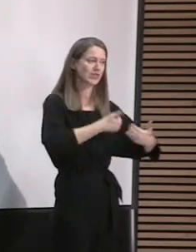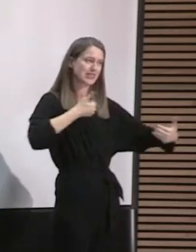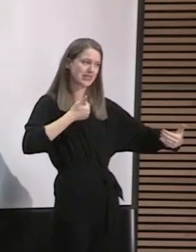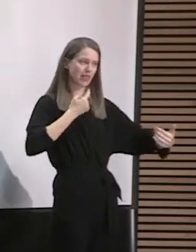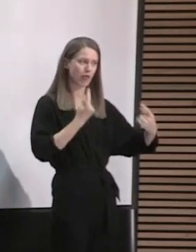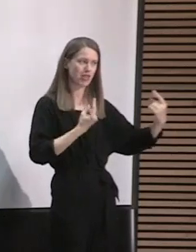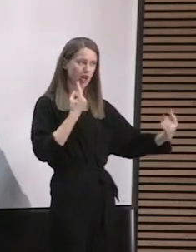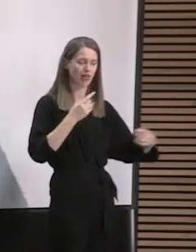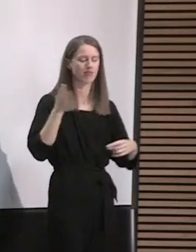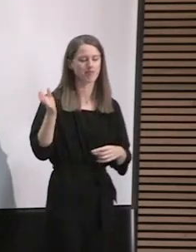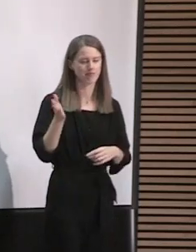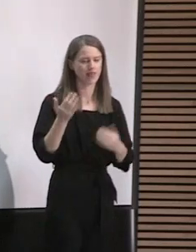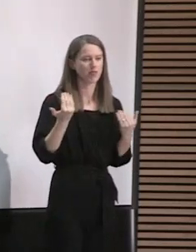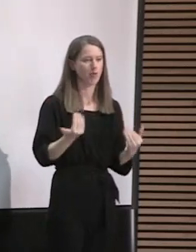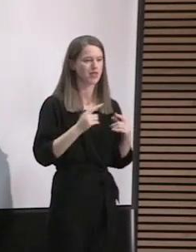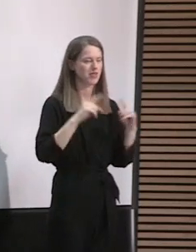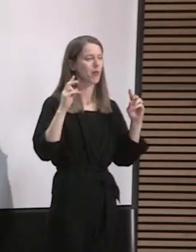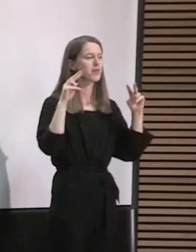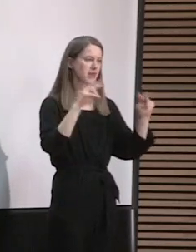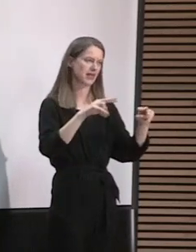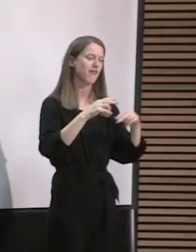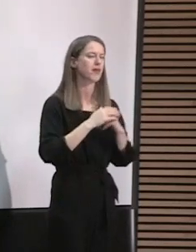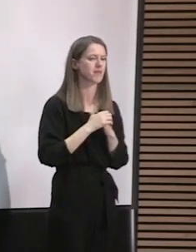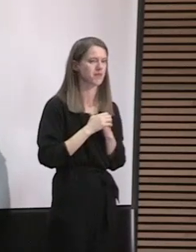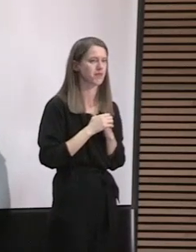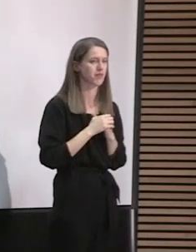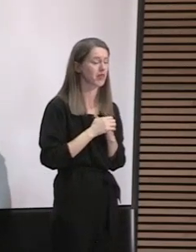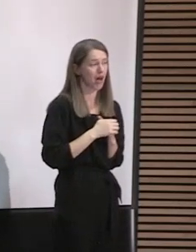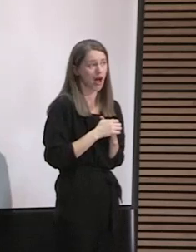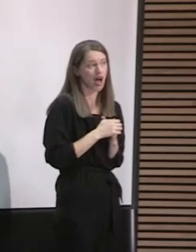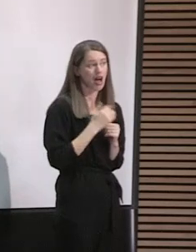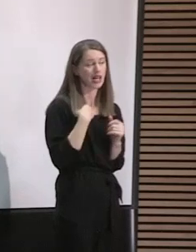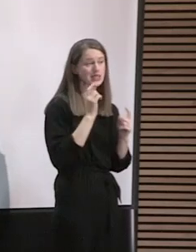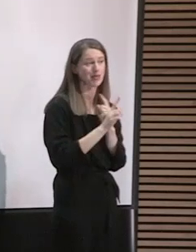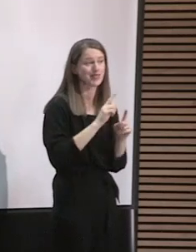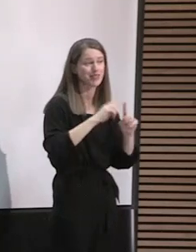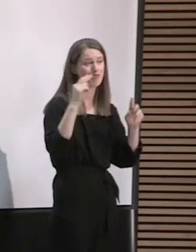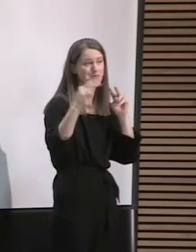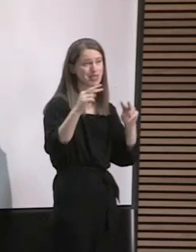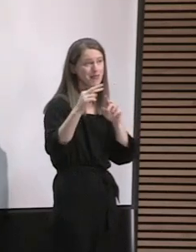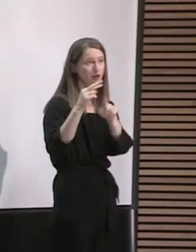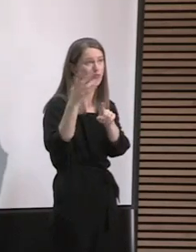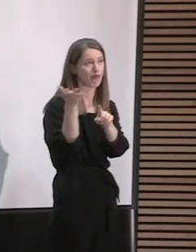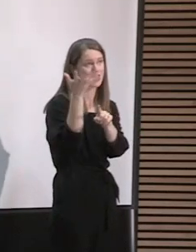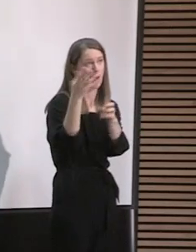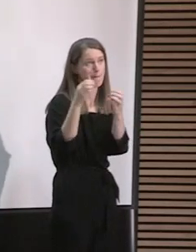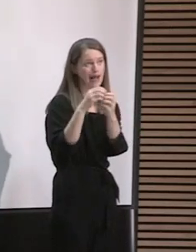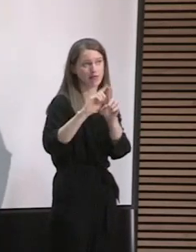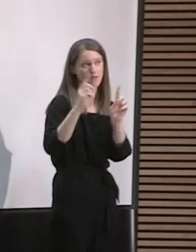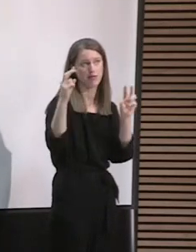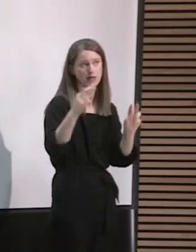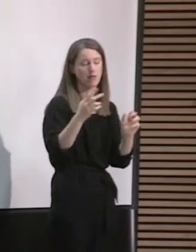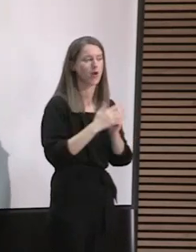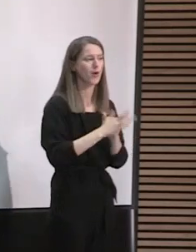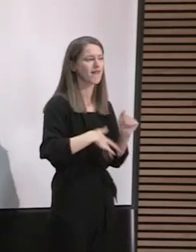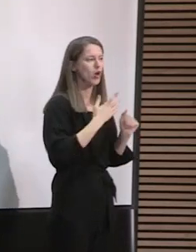at the moment, we have a different view. And it's not unusual for me to have a different view on some things with Professor Baker. Our view is that